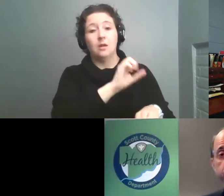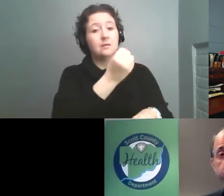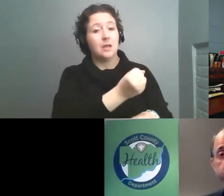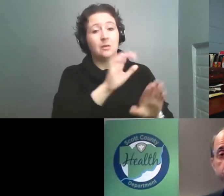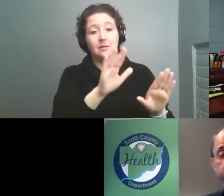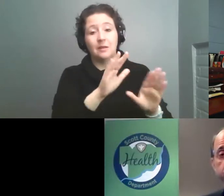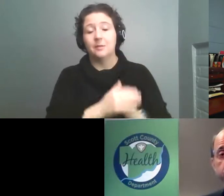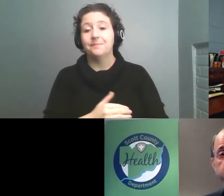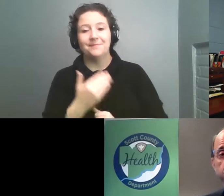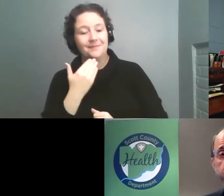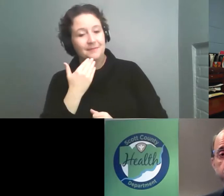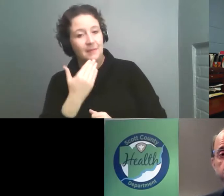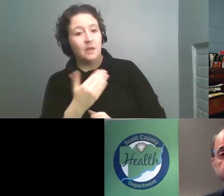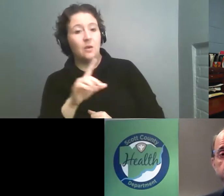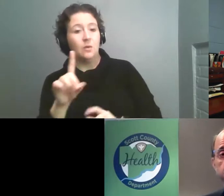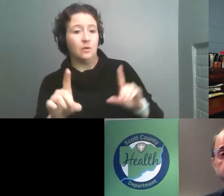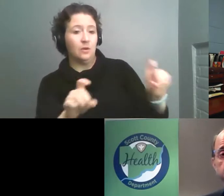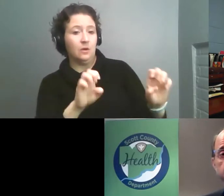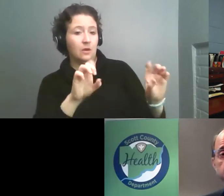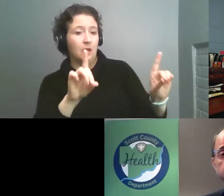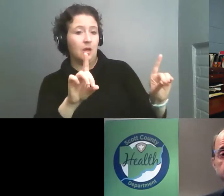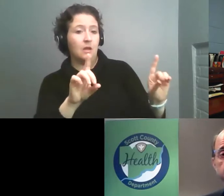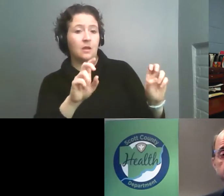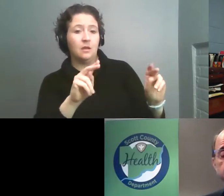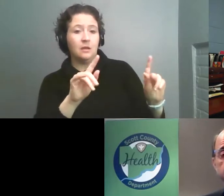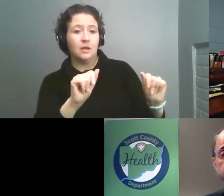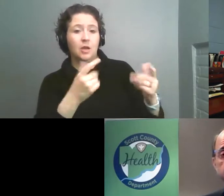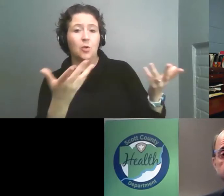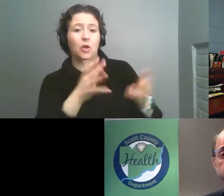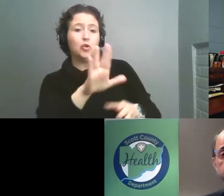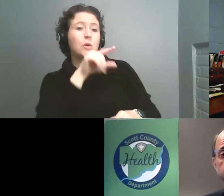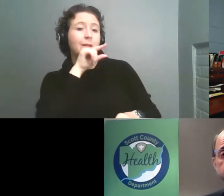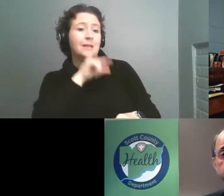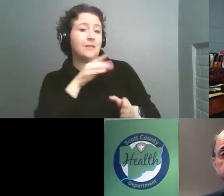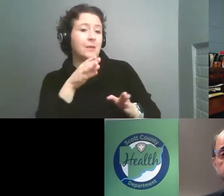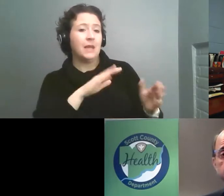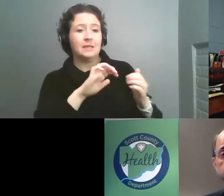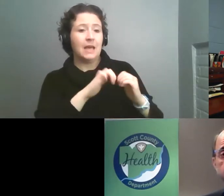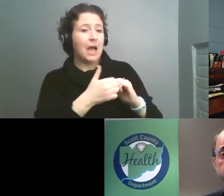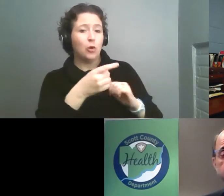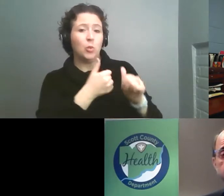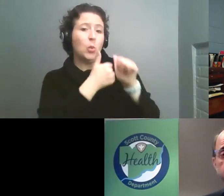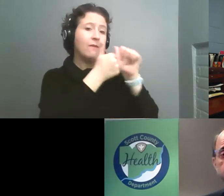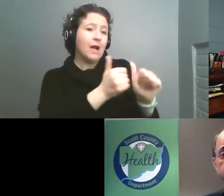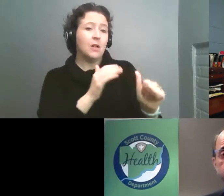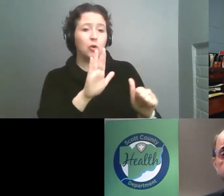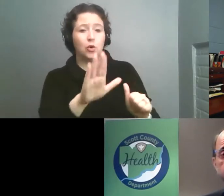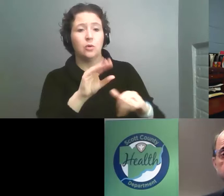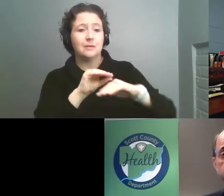Thank you. Ed and Nita, a question. What are your Thanksgiving plans? Perhaps you can share how you're putting these guidance into